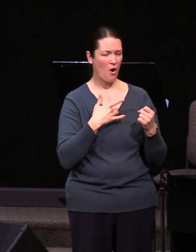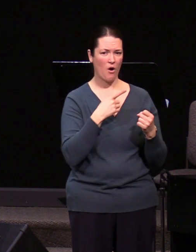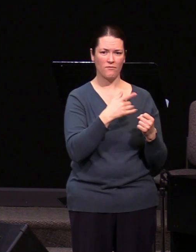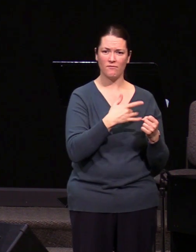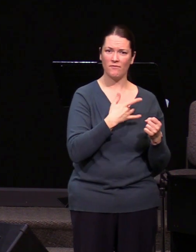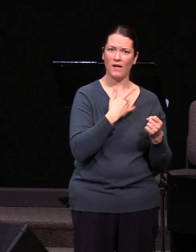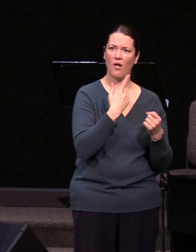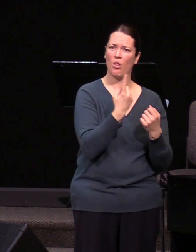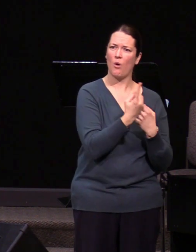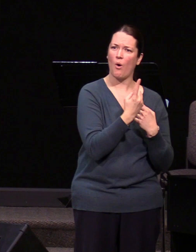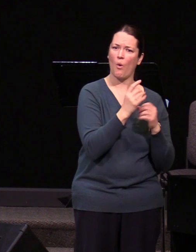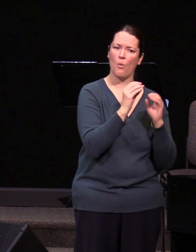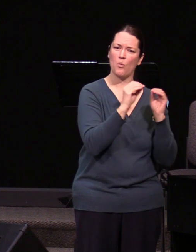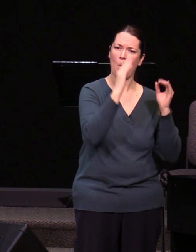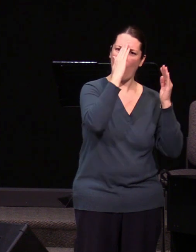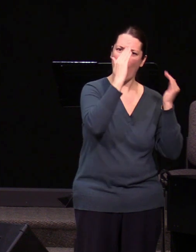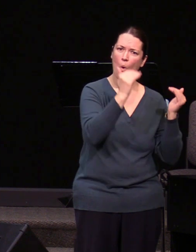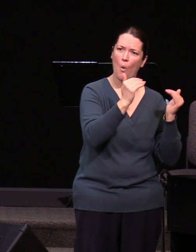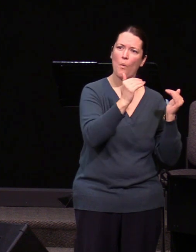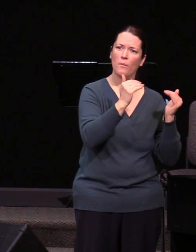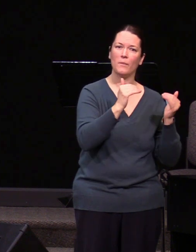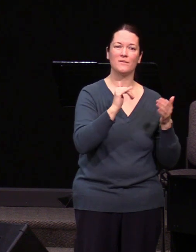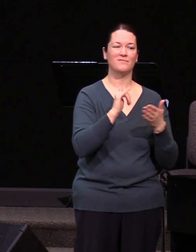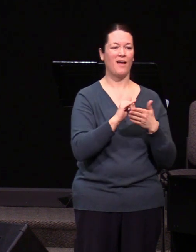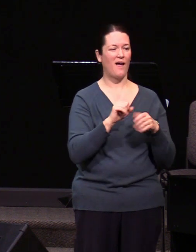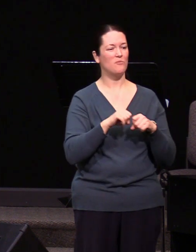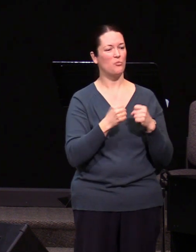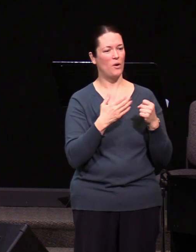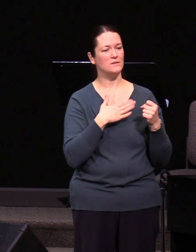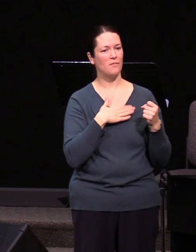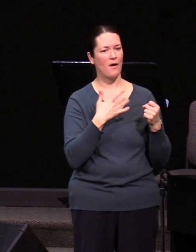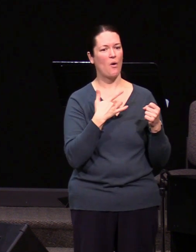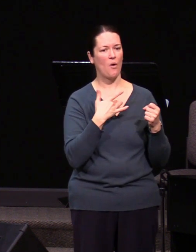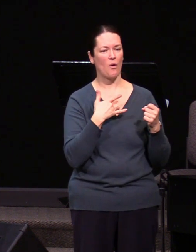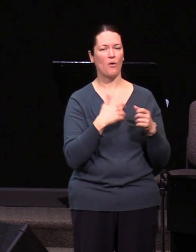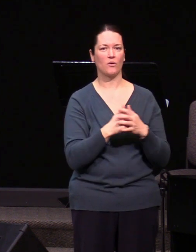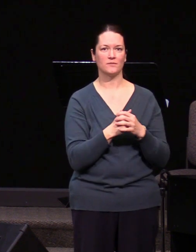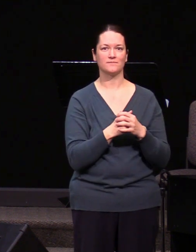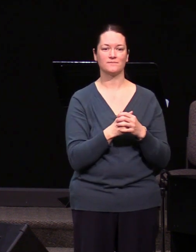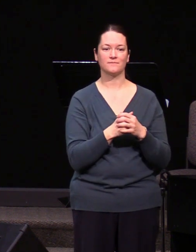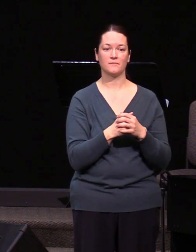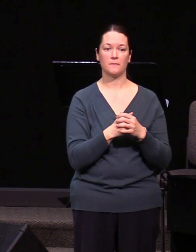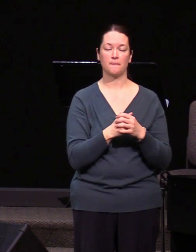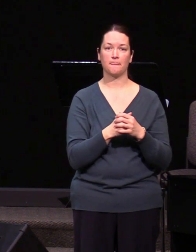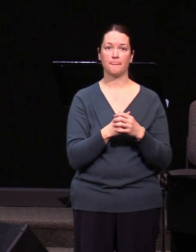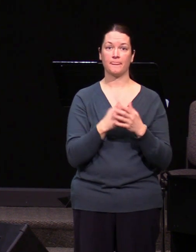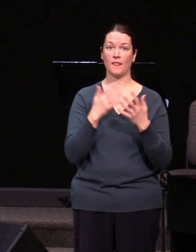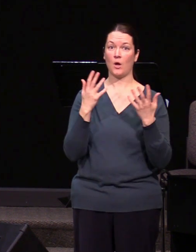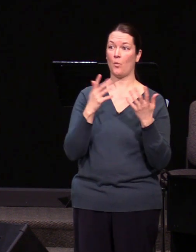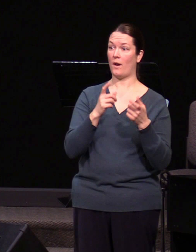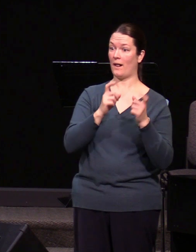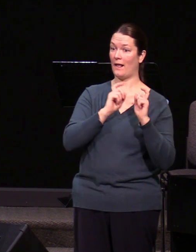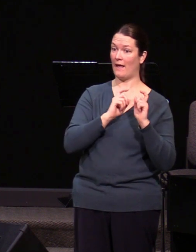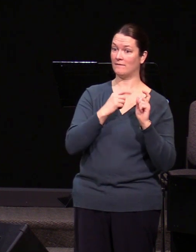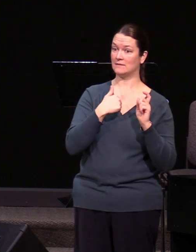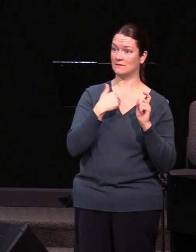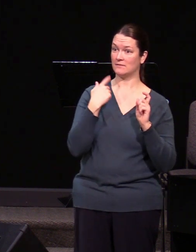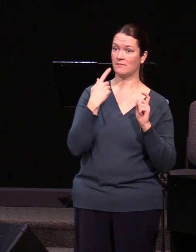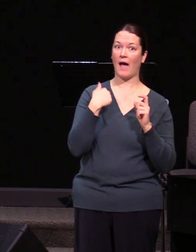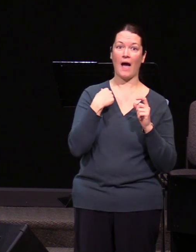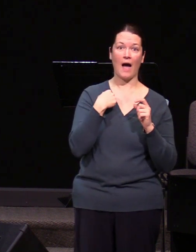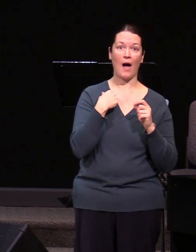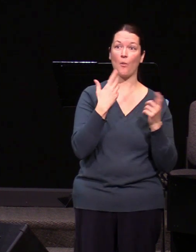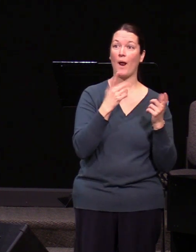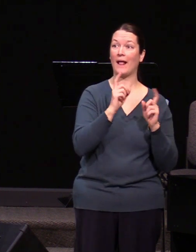and have no hope. That really breaks my heart. What gifts have I been given? I'm loud.